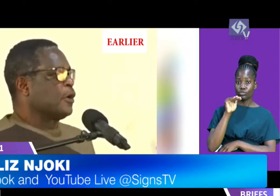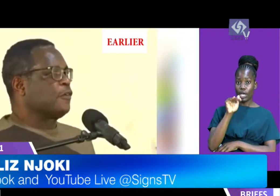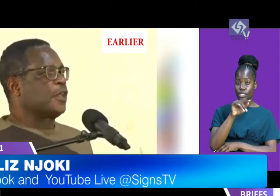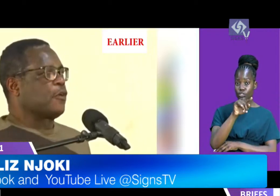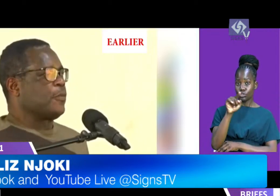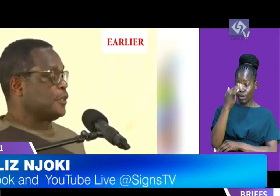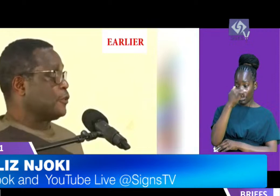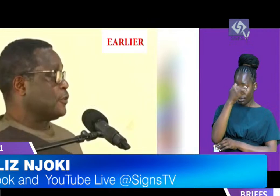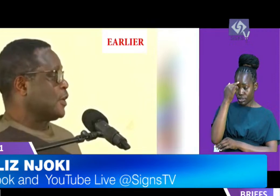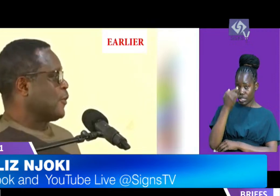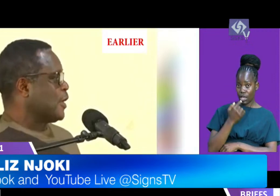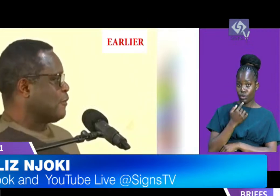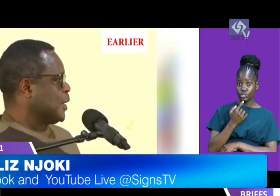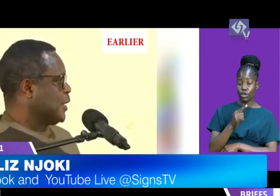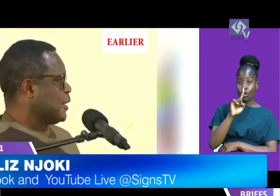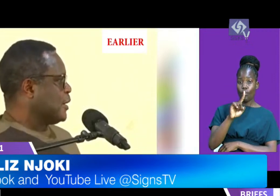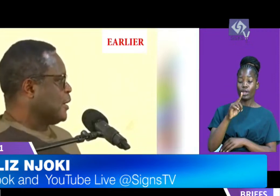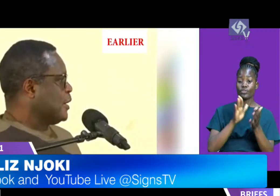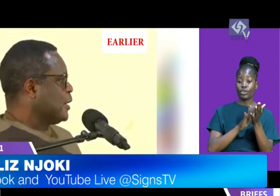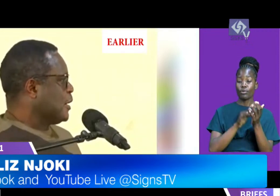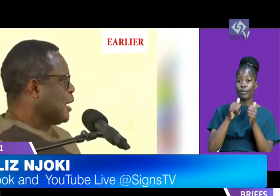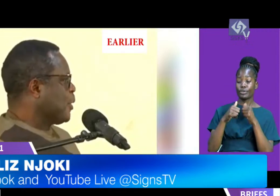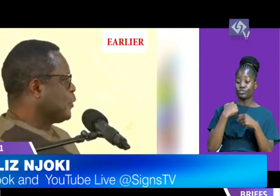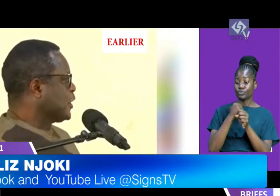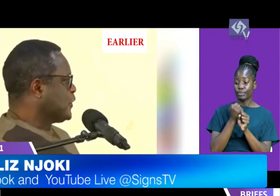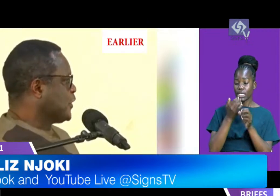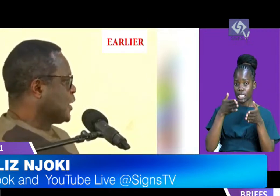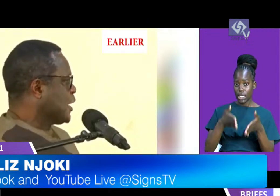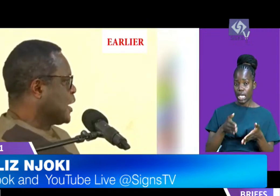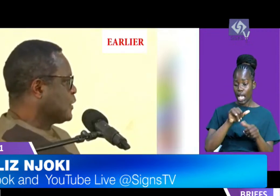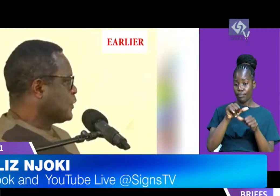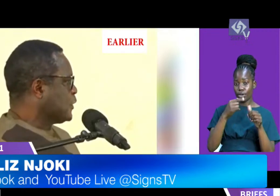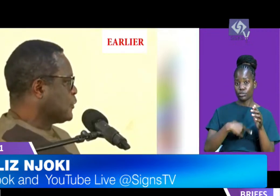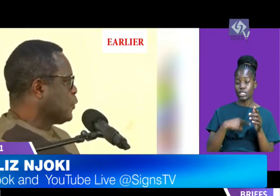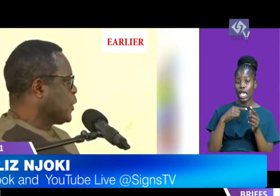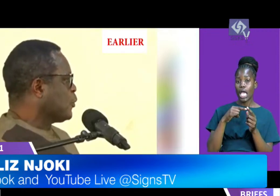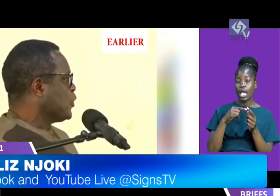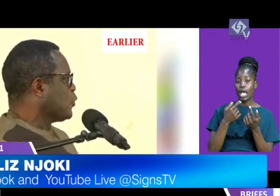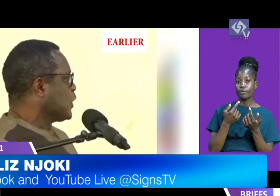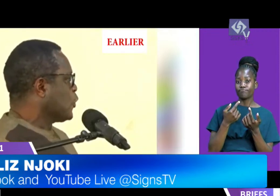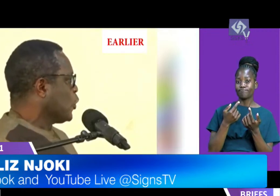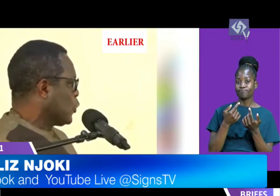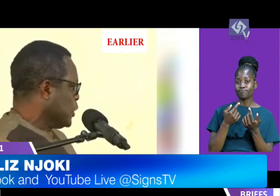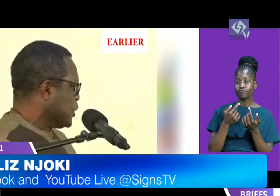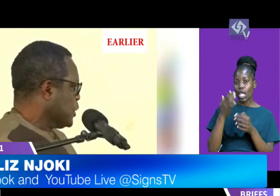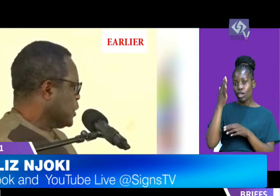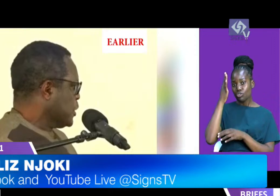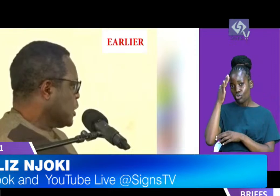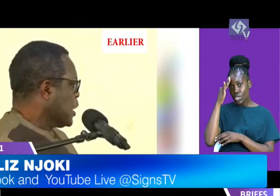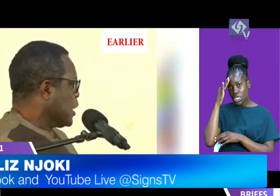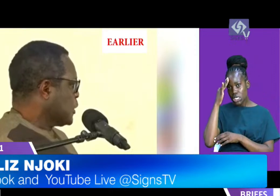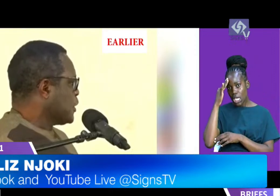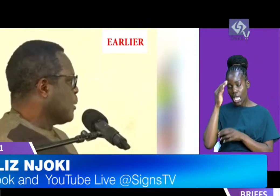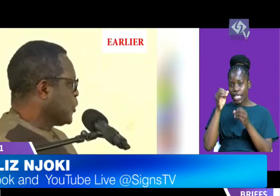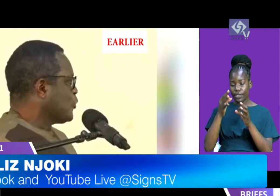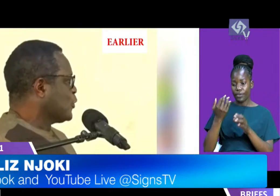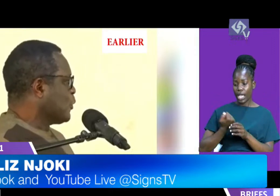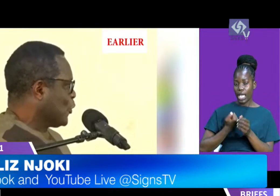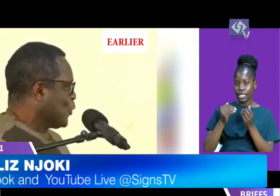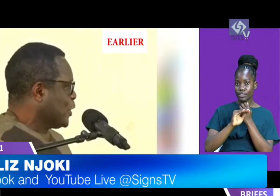of the recommendations that we have made here about testing girls in school, I'm told it was outlawed. I'm told it was outlawed.